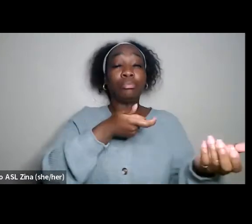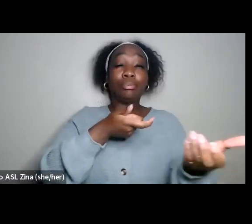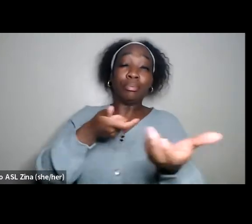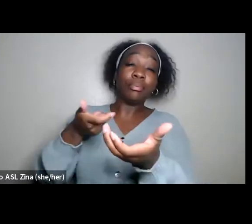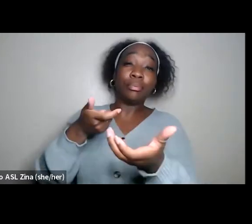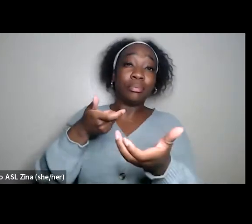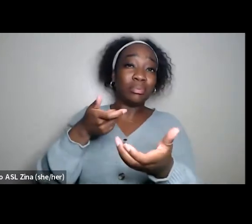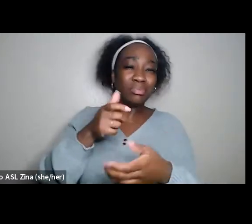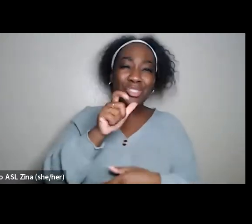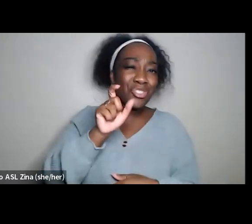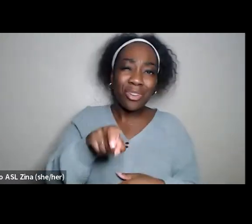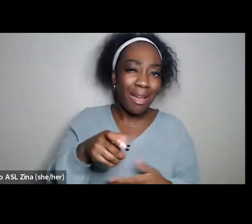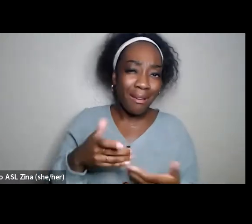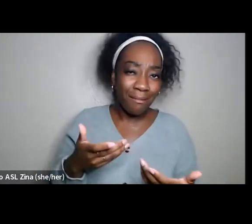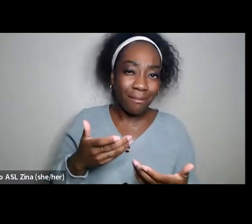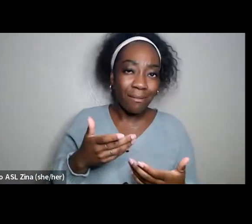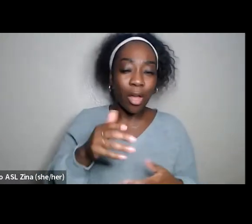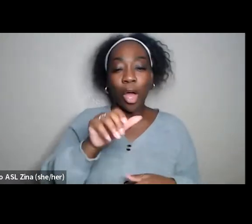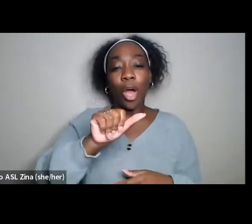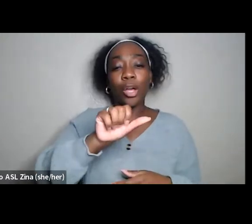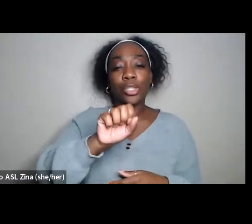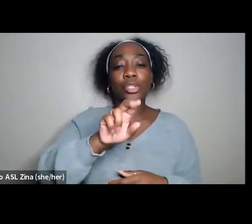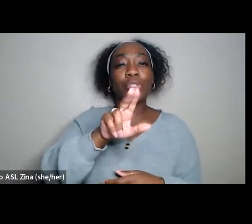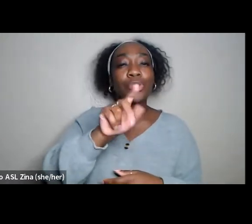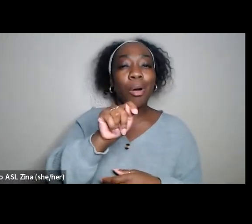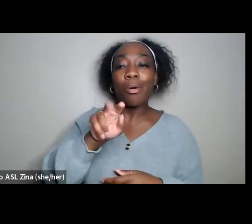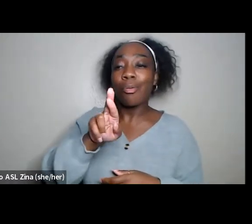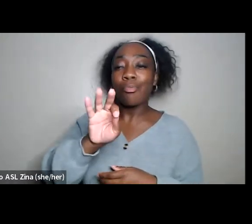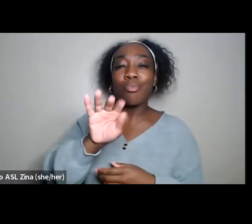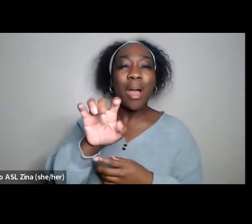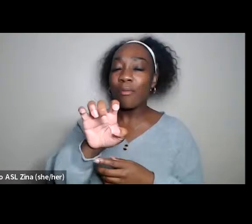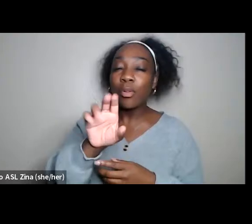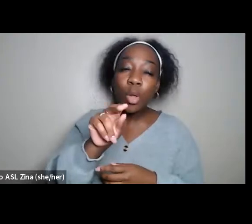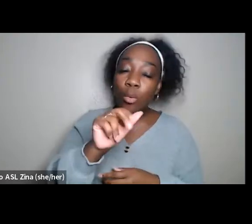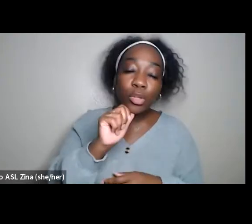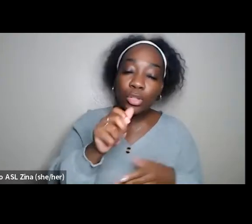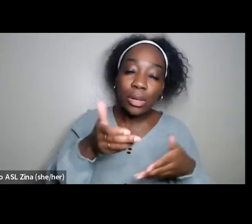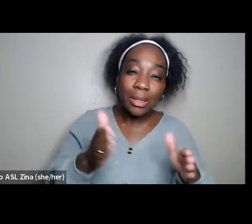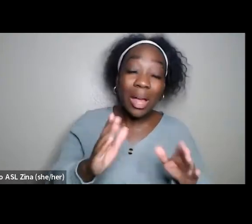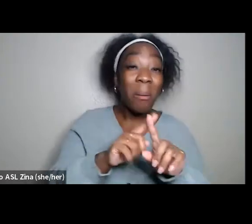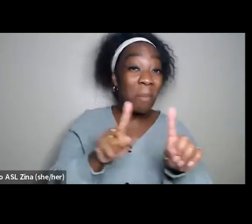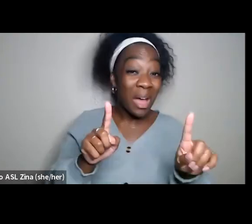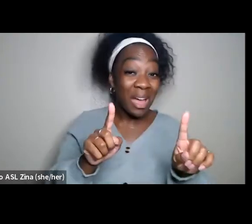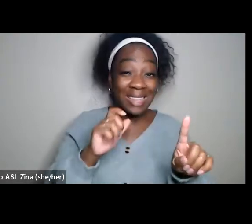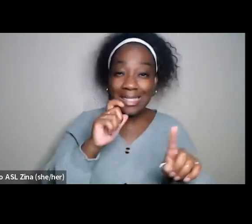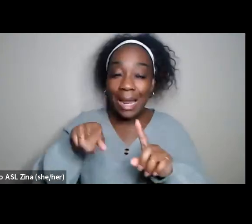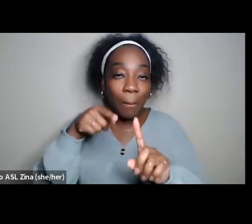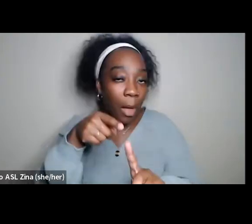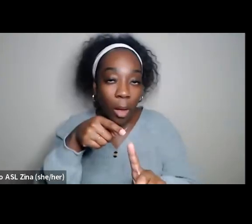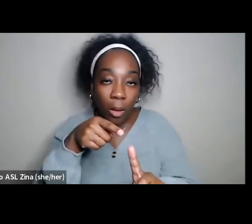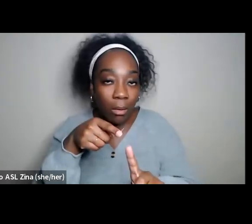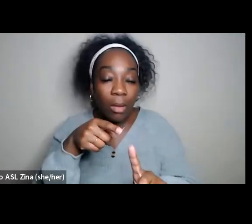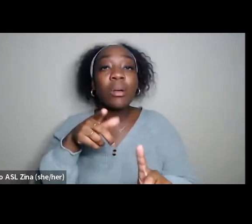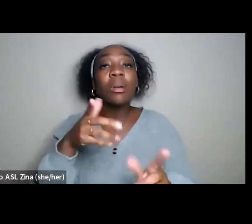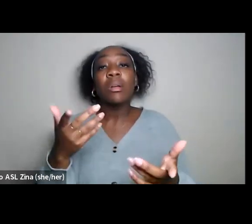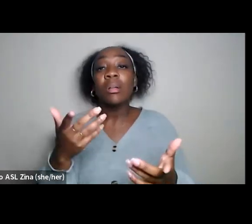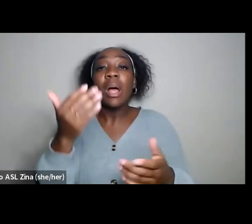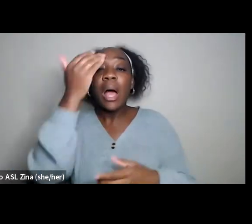rifles. But this person, we have to be willing to get to, Miss Italy said, I know I sound